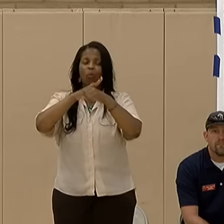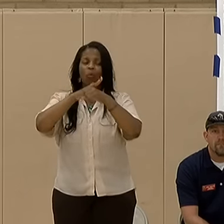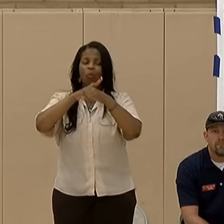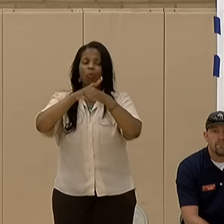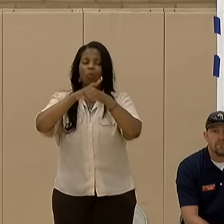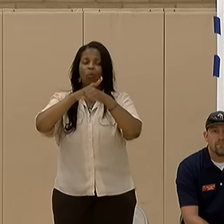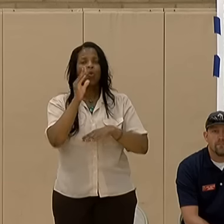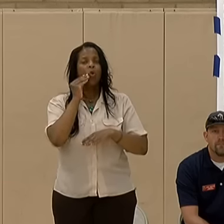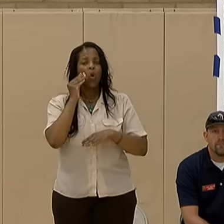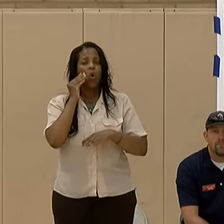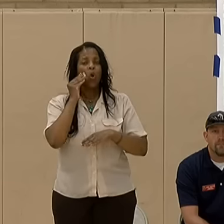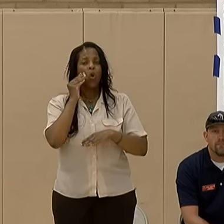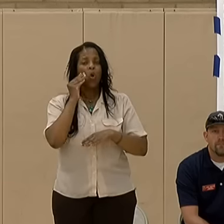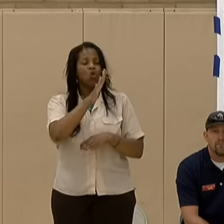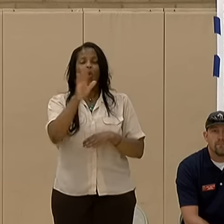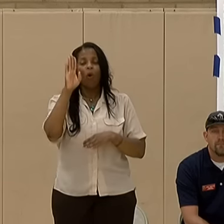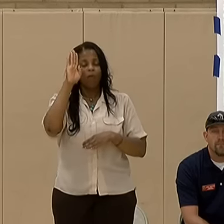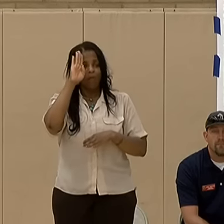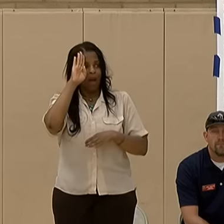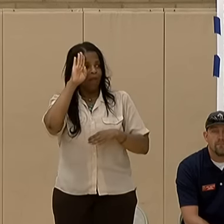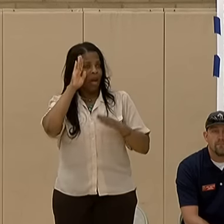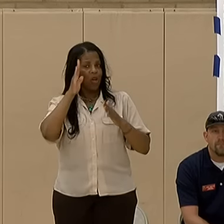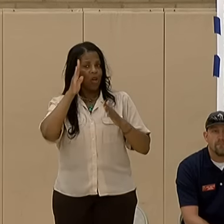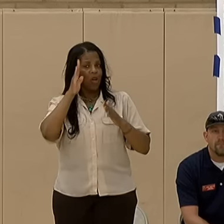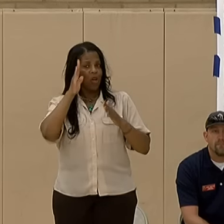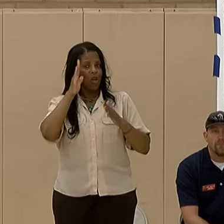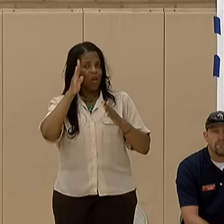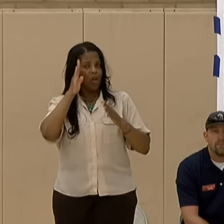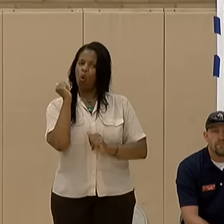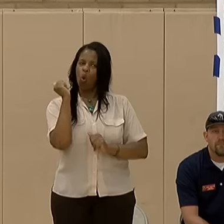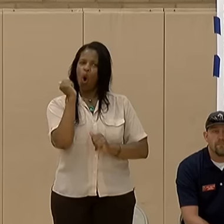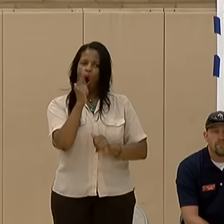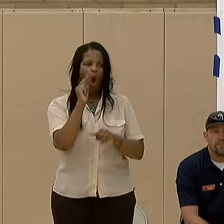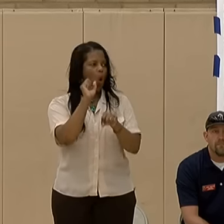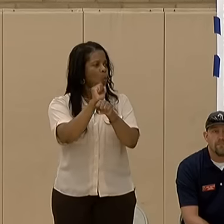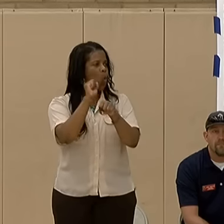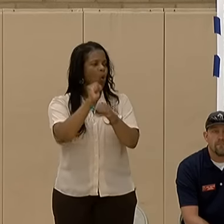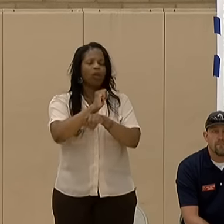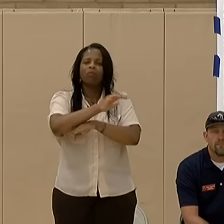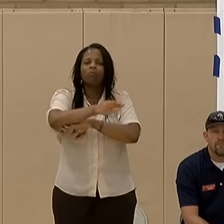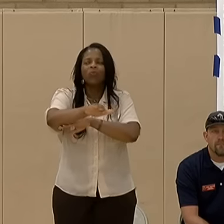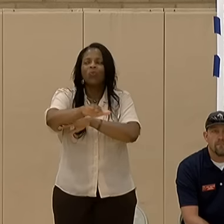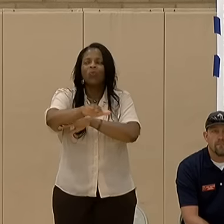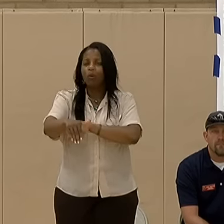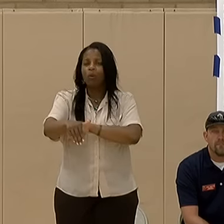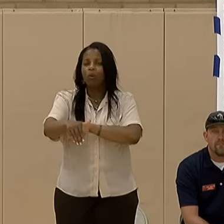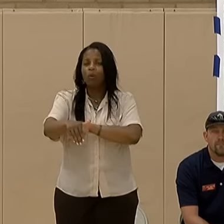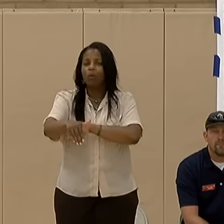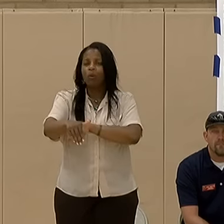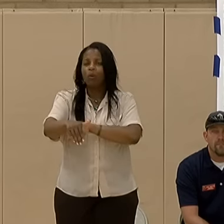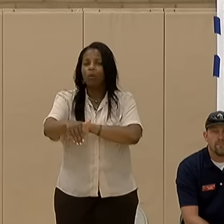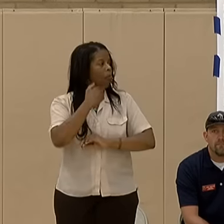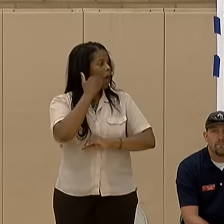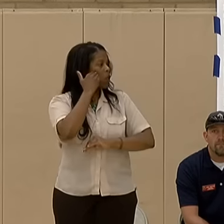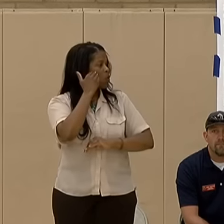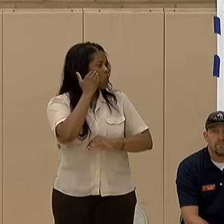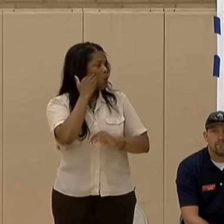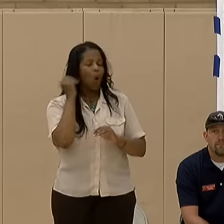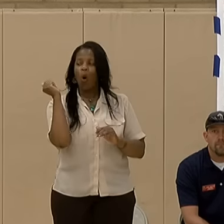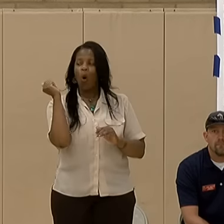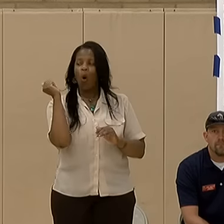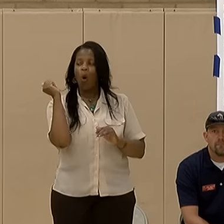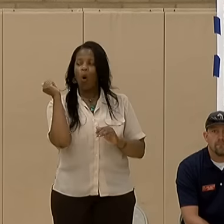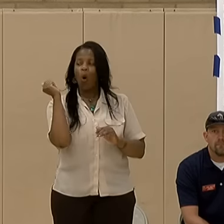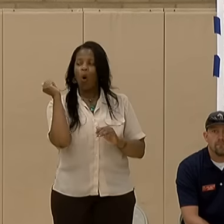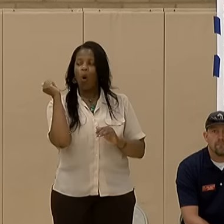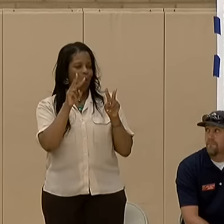agencies were actively engaged through the night. And I know everybody was up watching